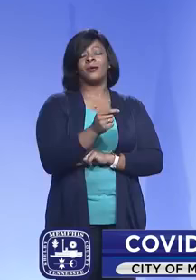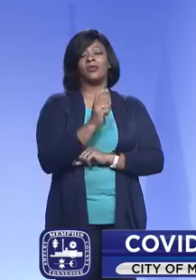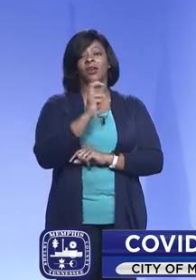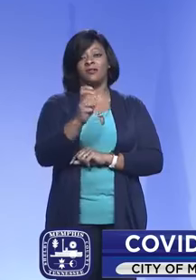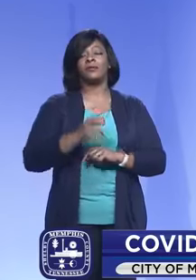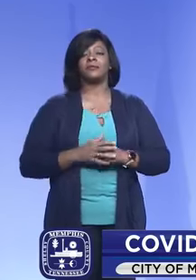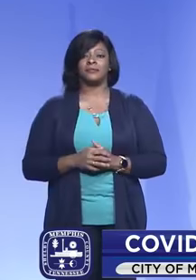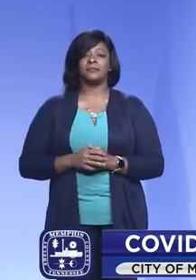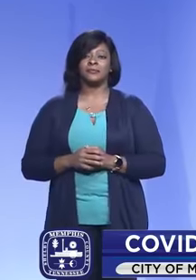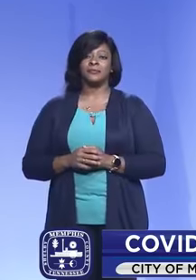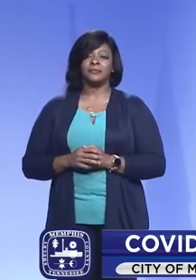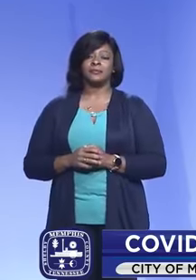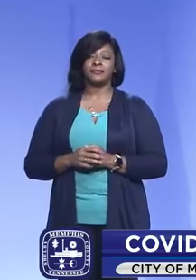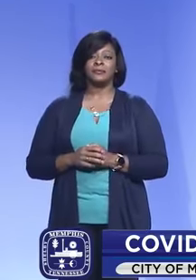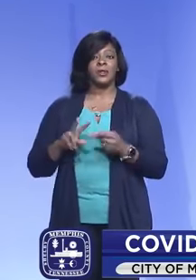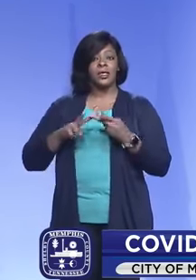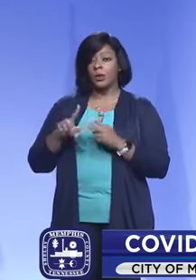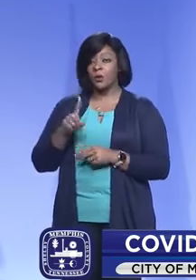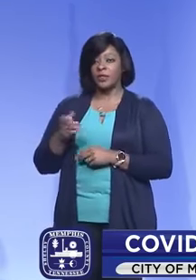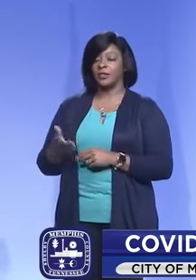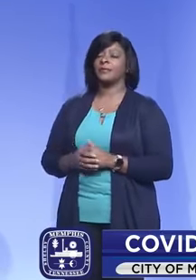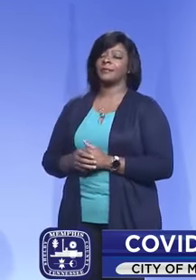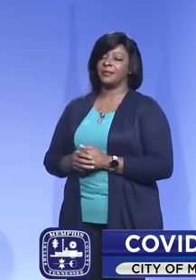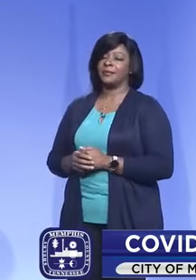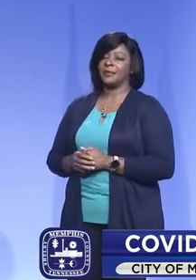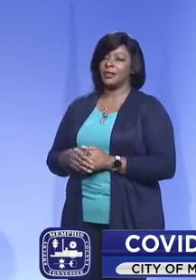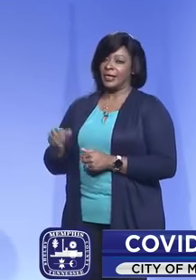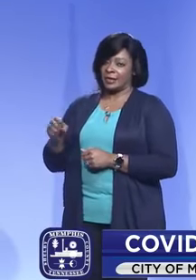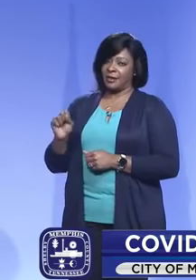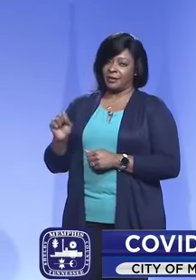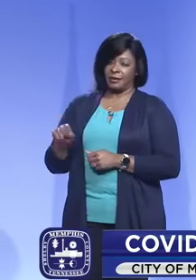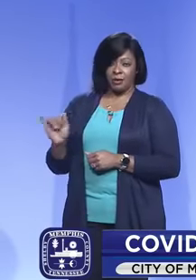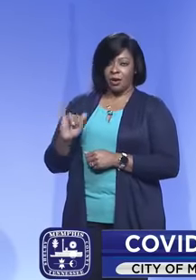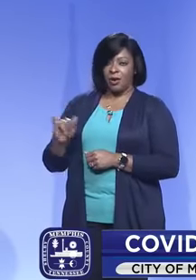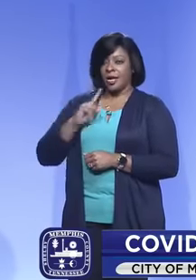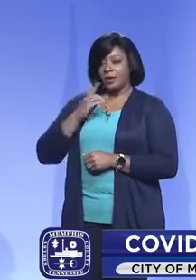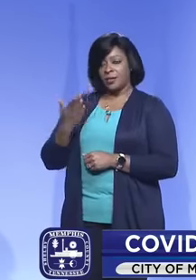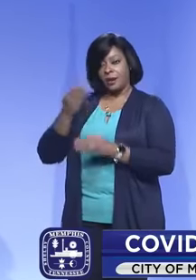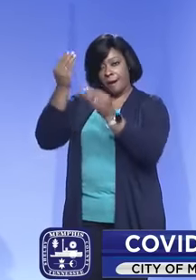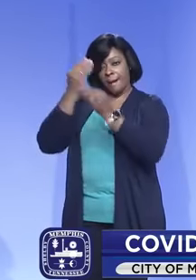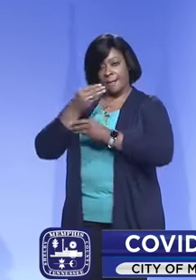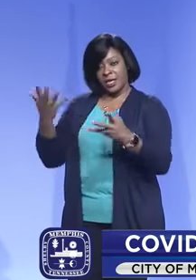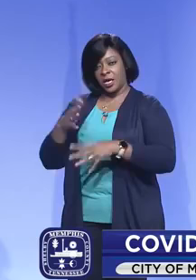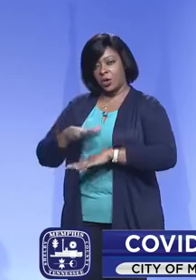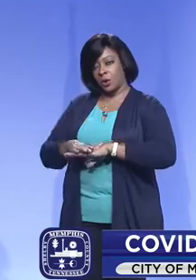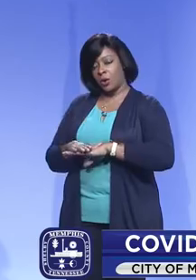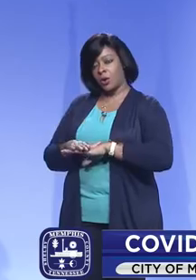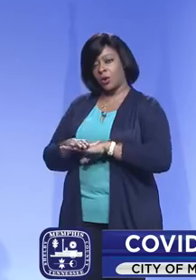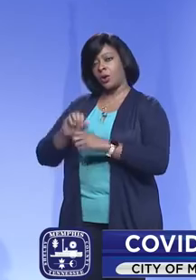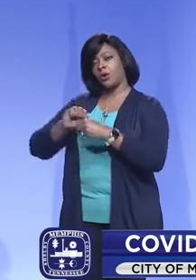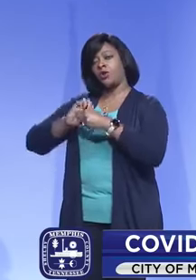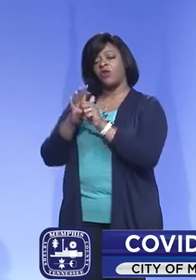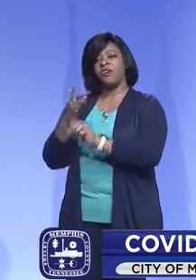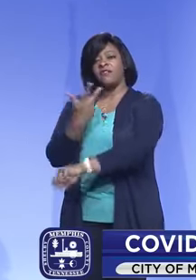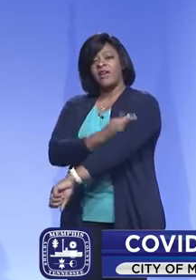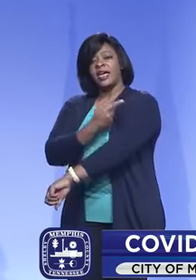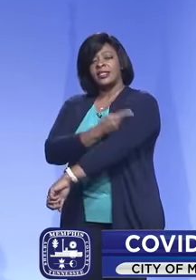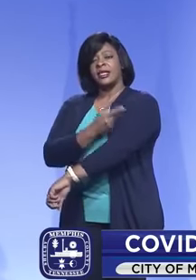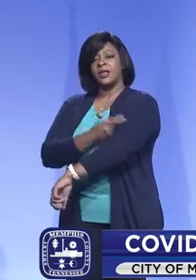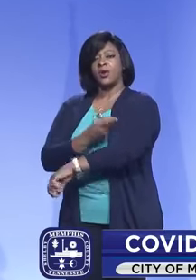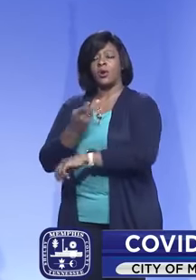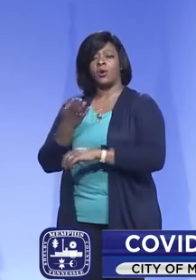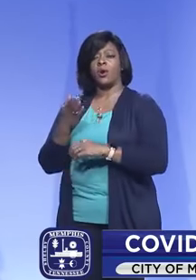travel. And you have a follow-up? Yes. Also, is there an update on the COVID vaccine or